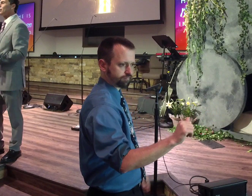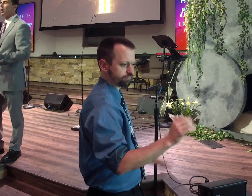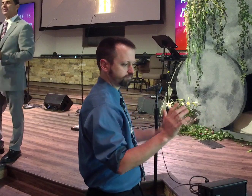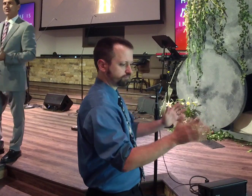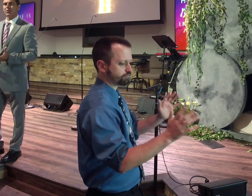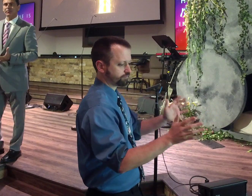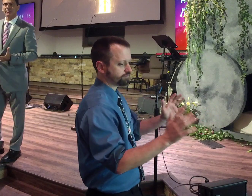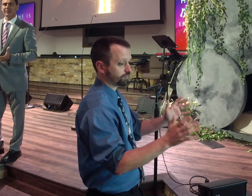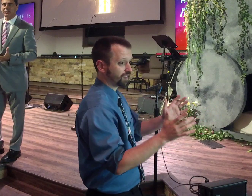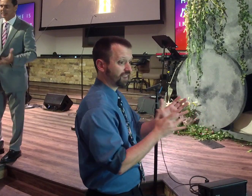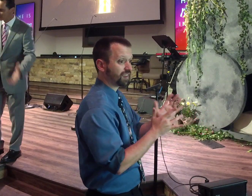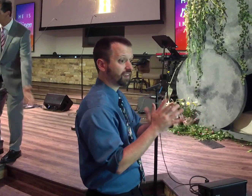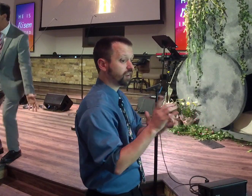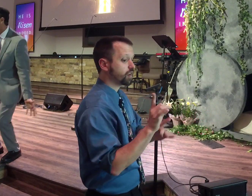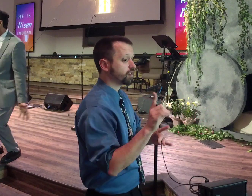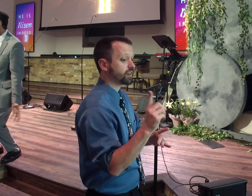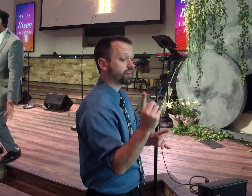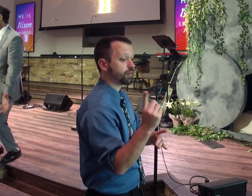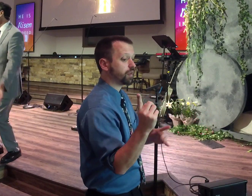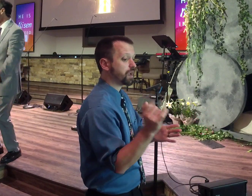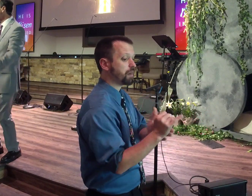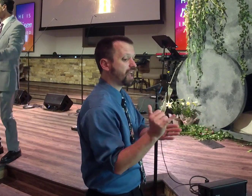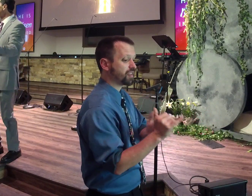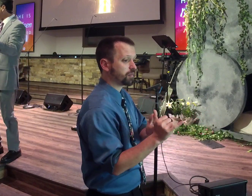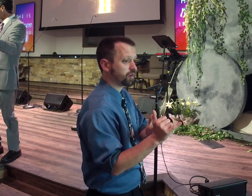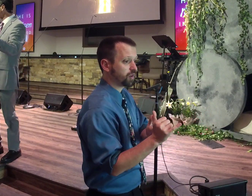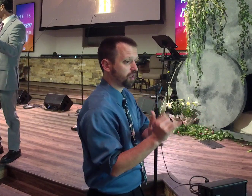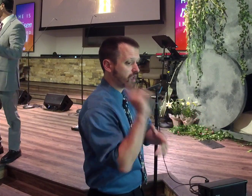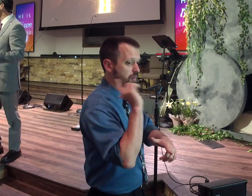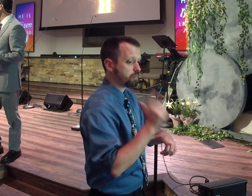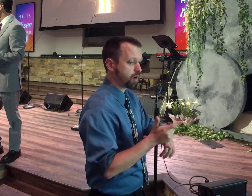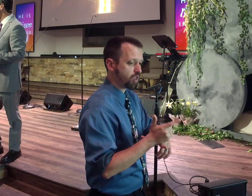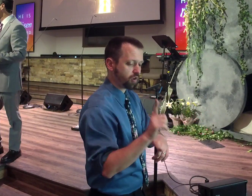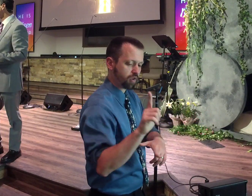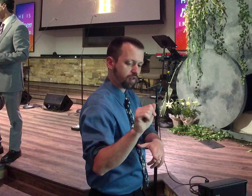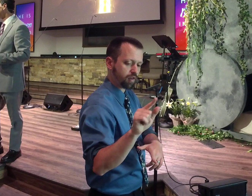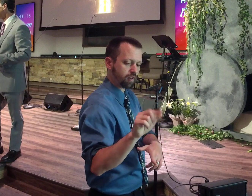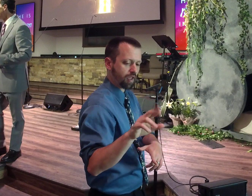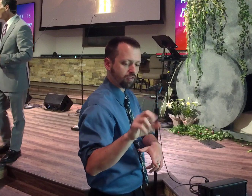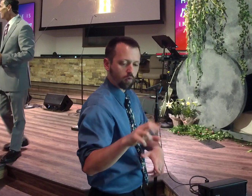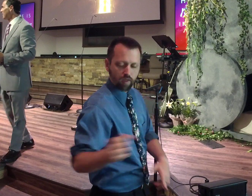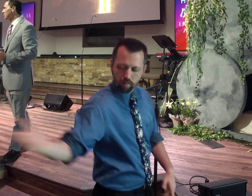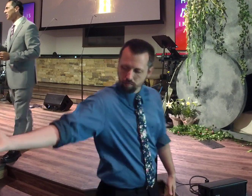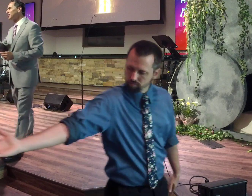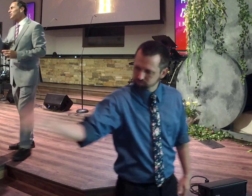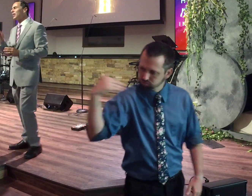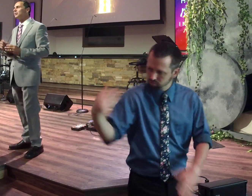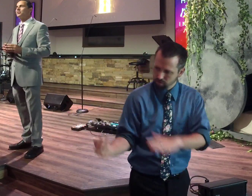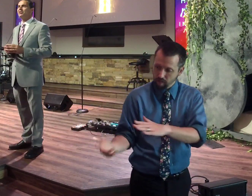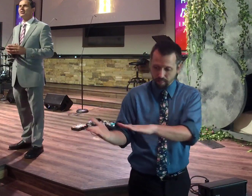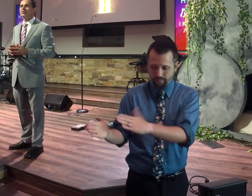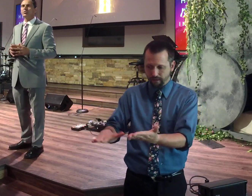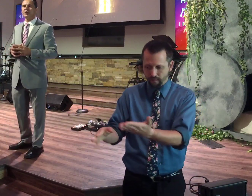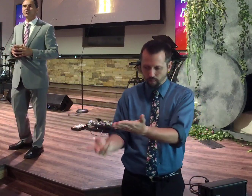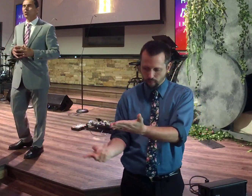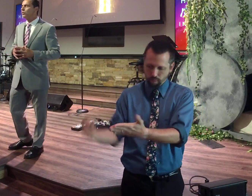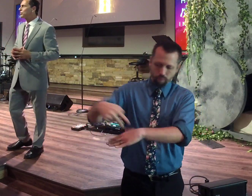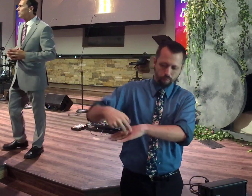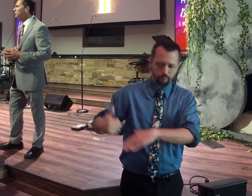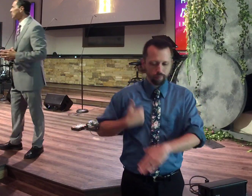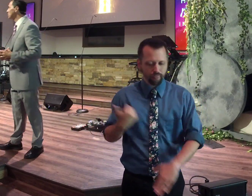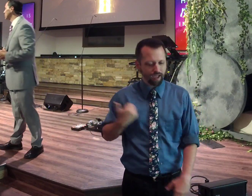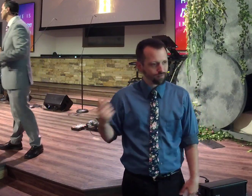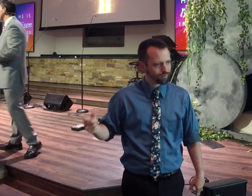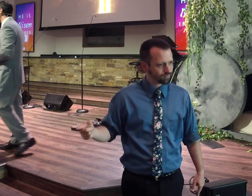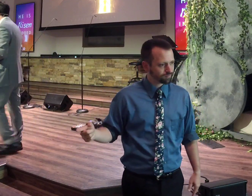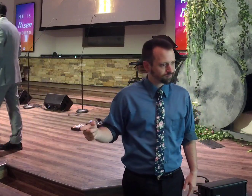done the impossible. Jesus just raised their brother Lazarus from the dead. But then Jesus said to these words to